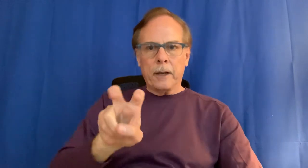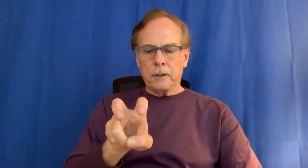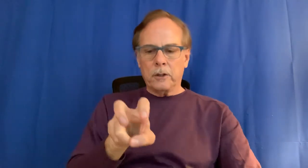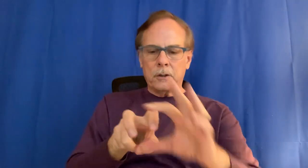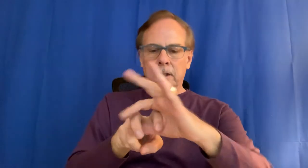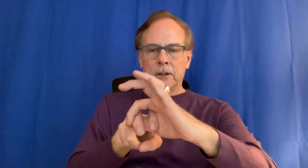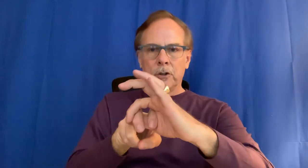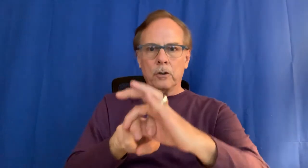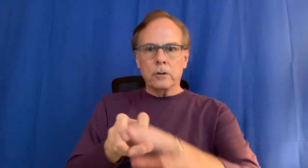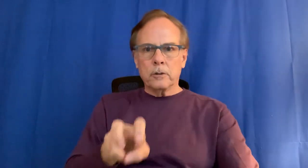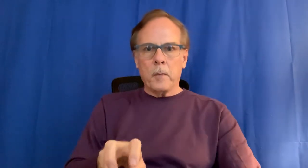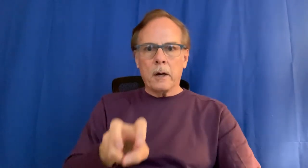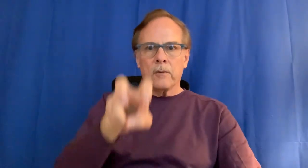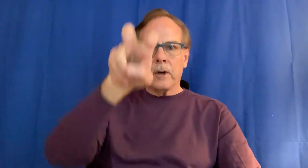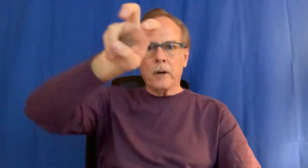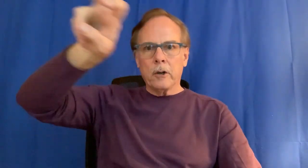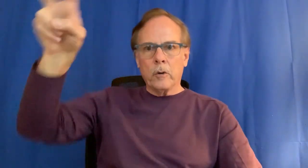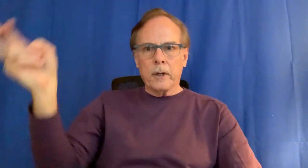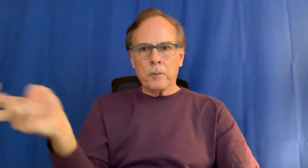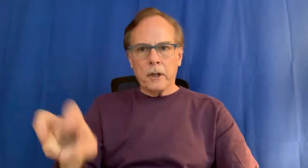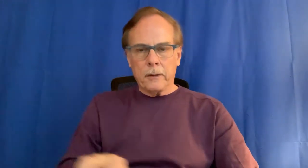actually continue to use a modifier and going up like that.